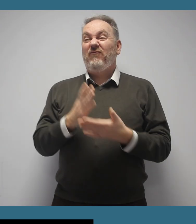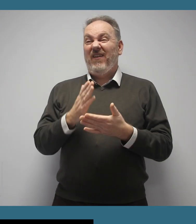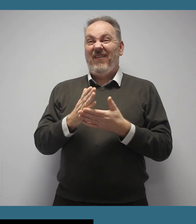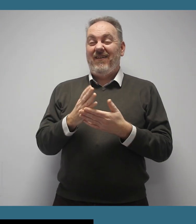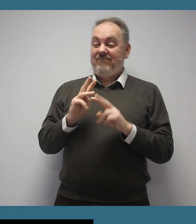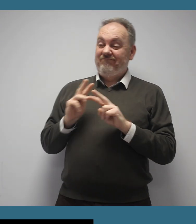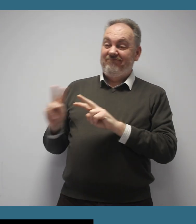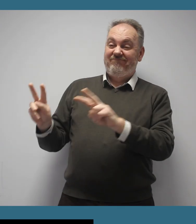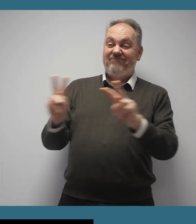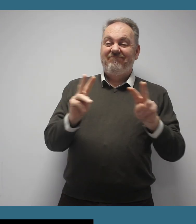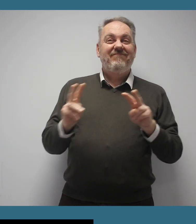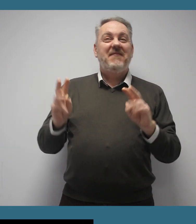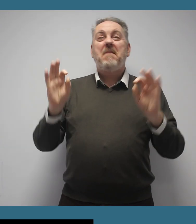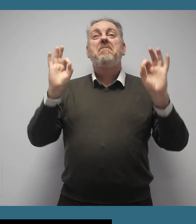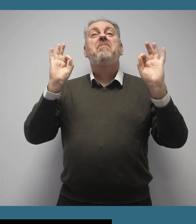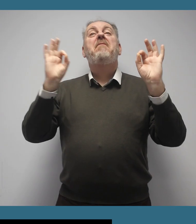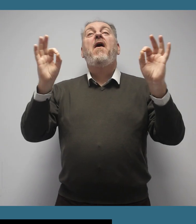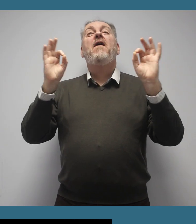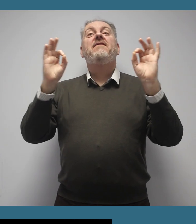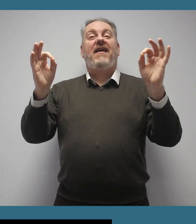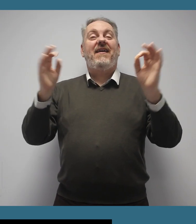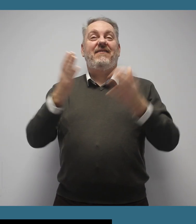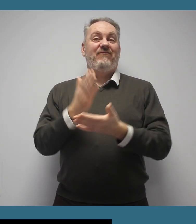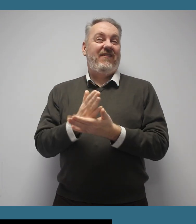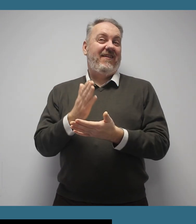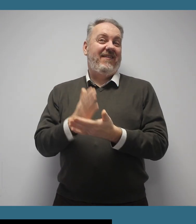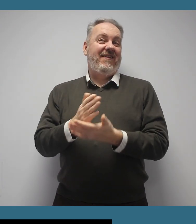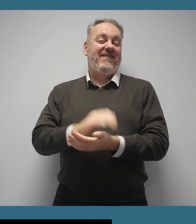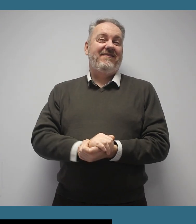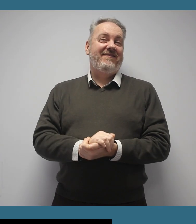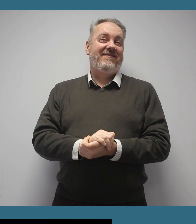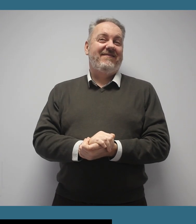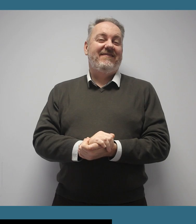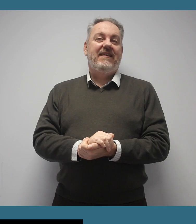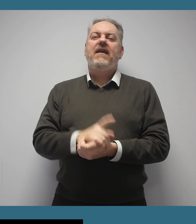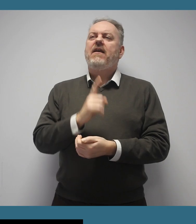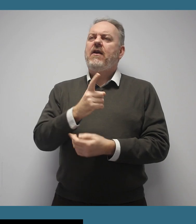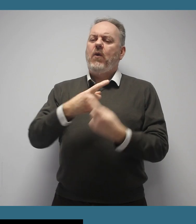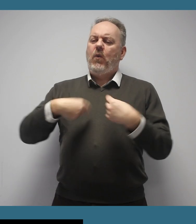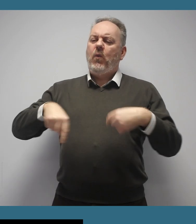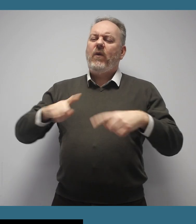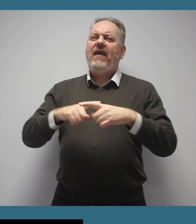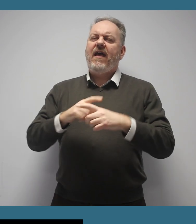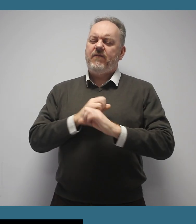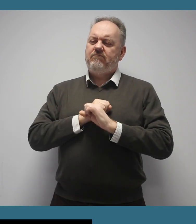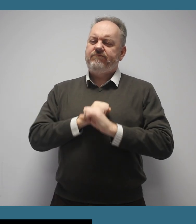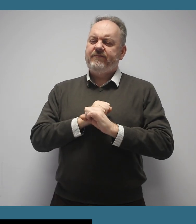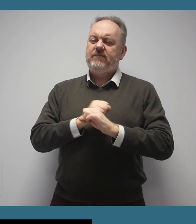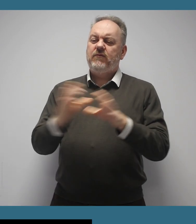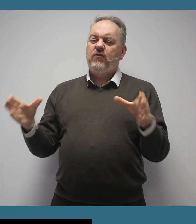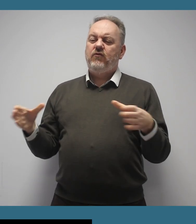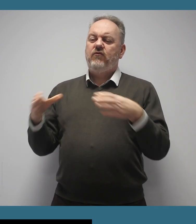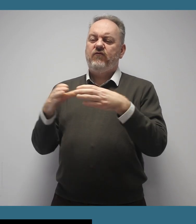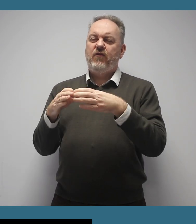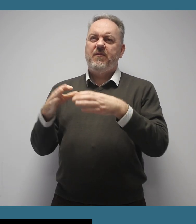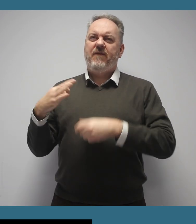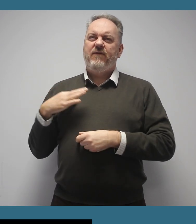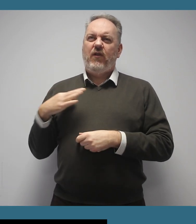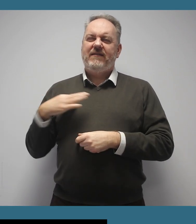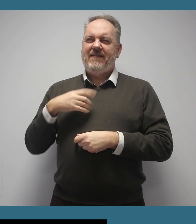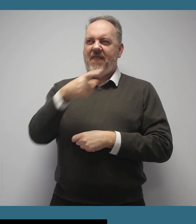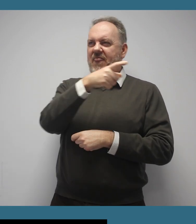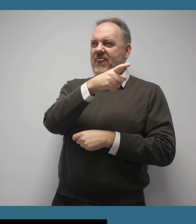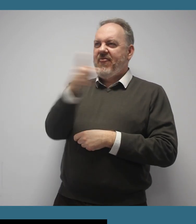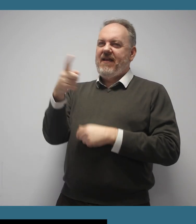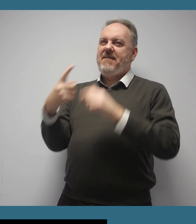do. And what it depends on very much is an extremely dedicated group of volunteers still, because as we were starting to